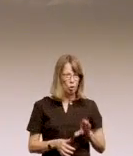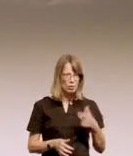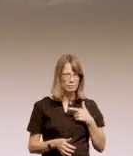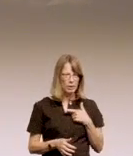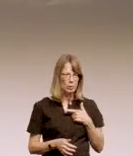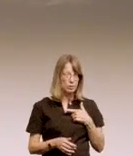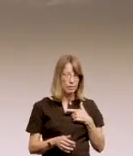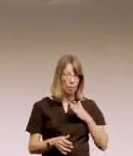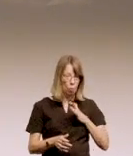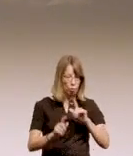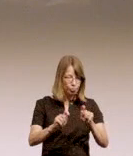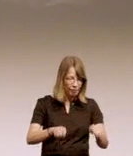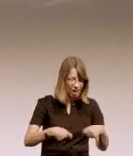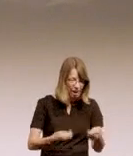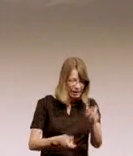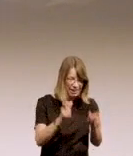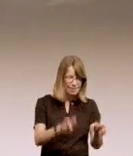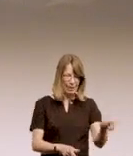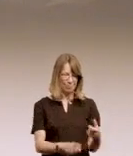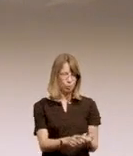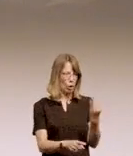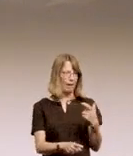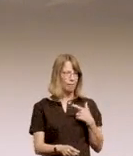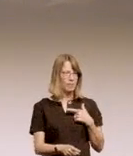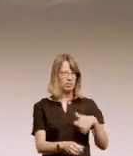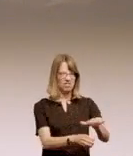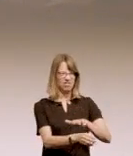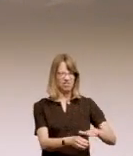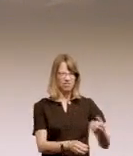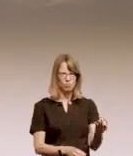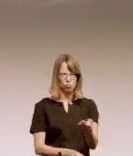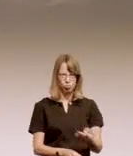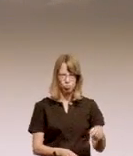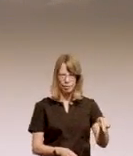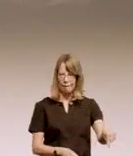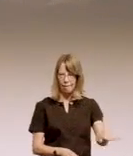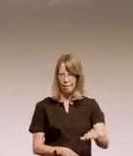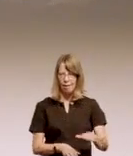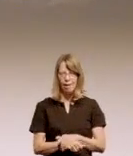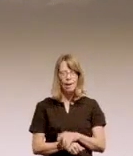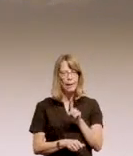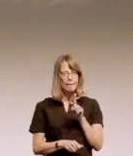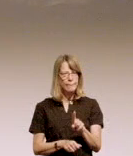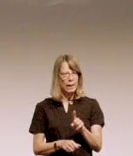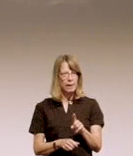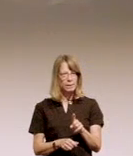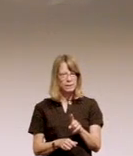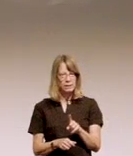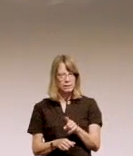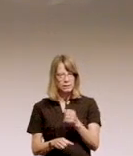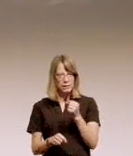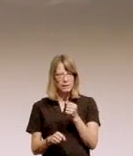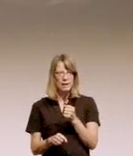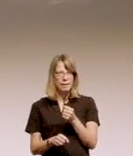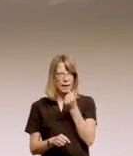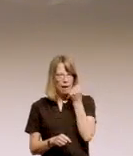that's okay. But the people in the remote Indigenous communities took this problem of human-based problems and they